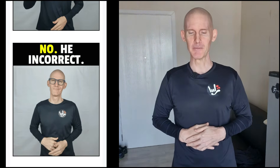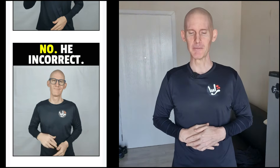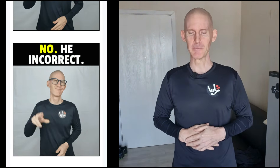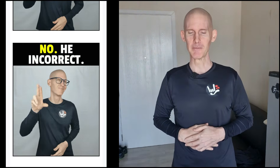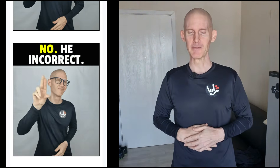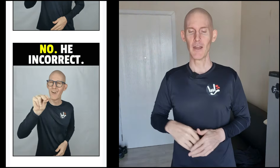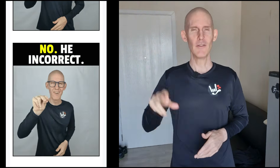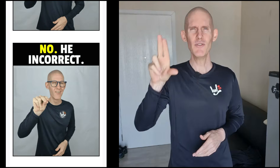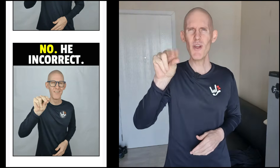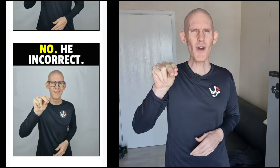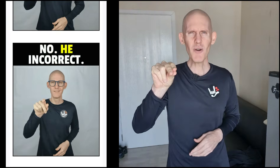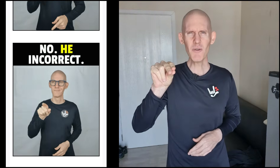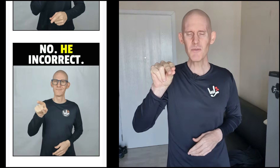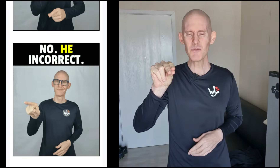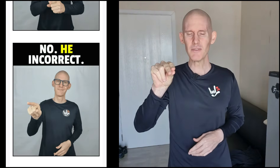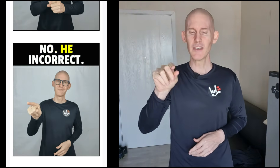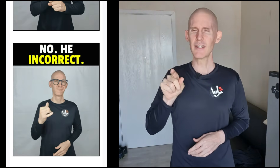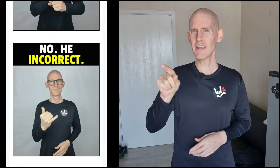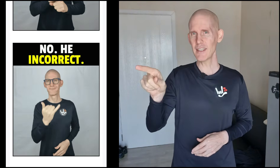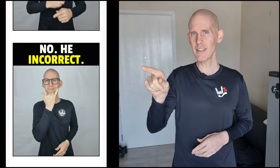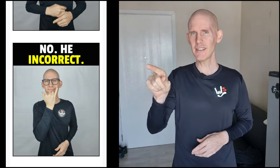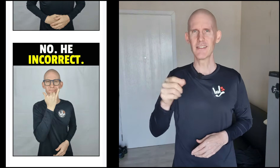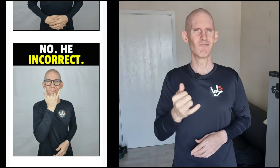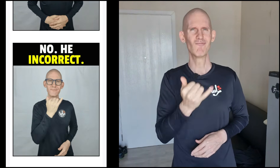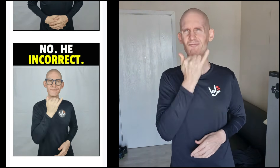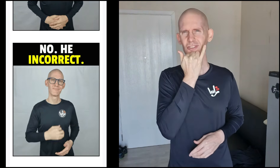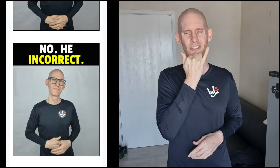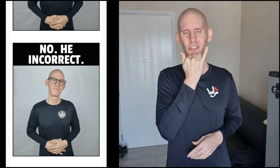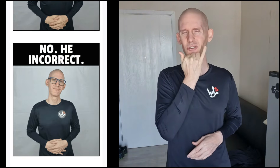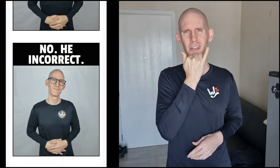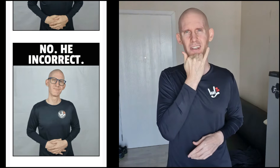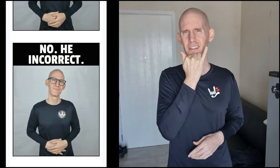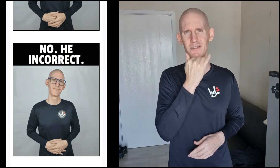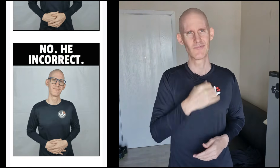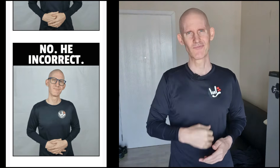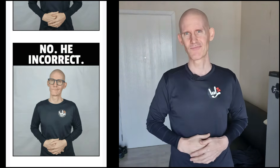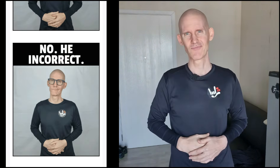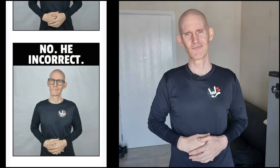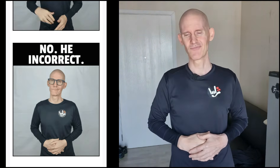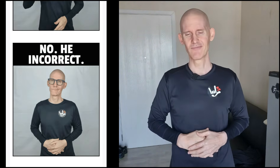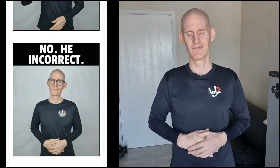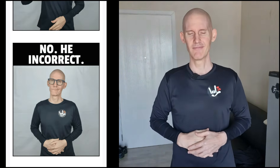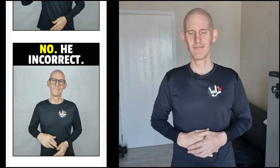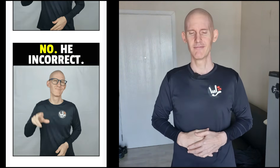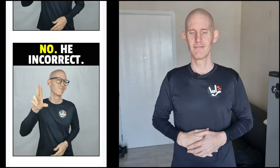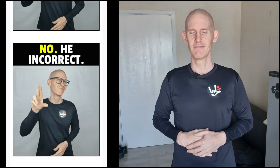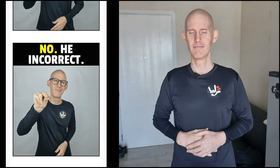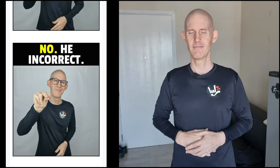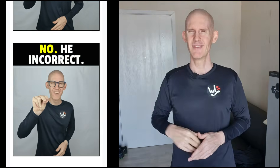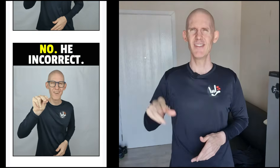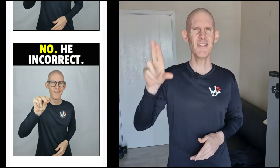sign. No, he incorrect.